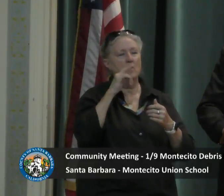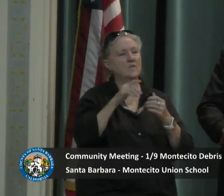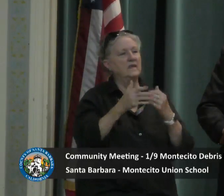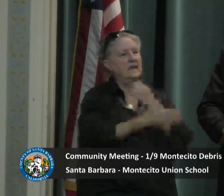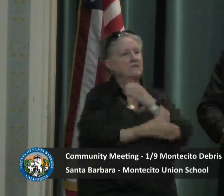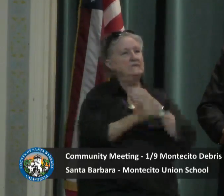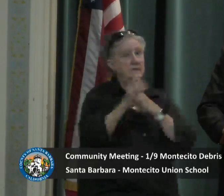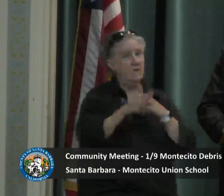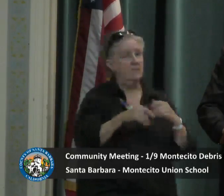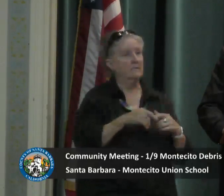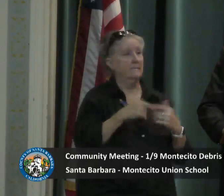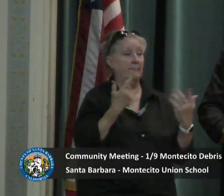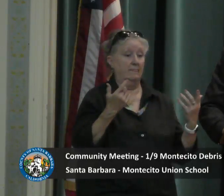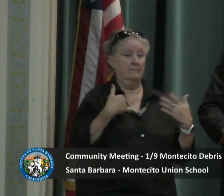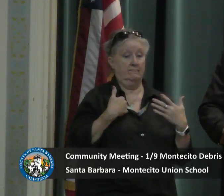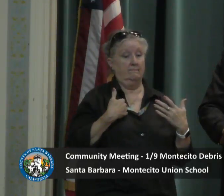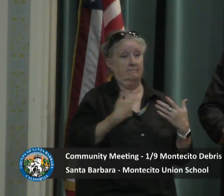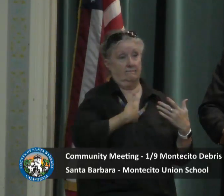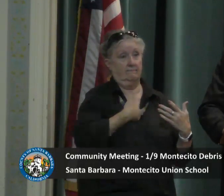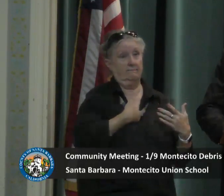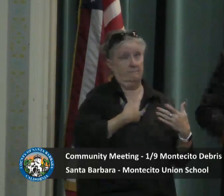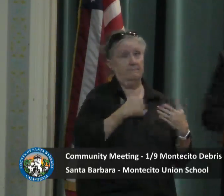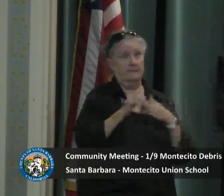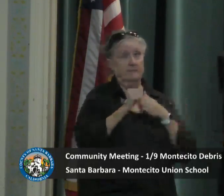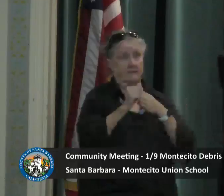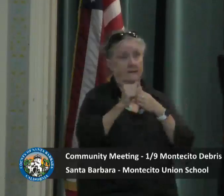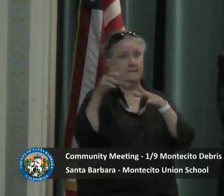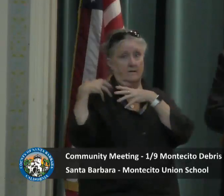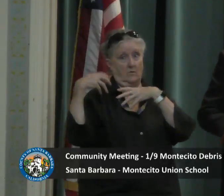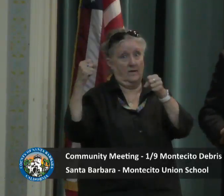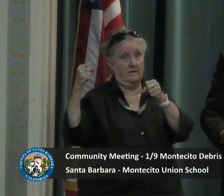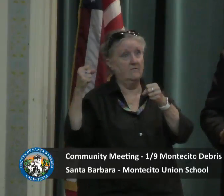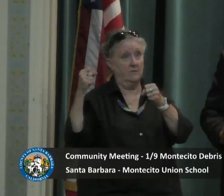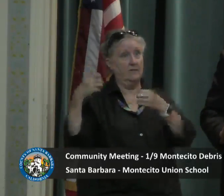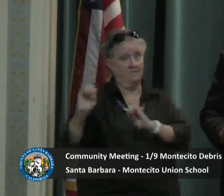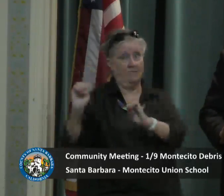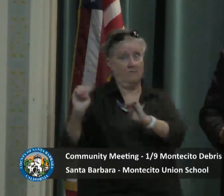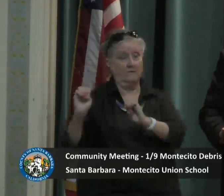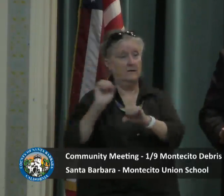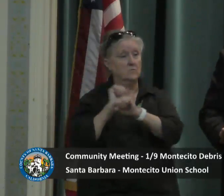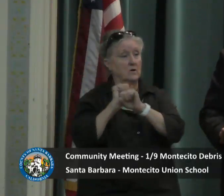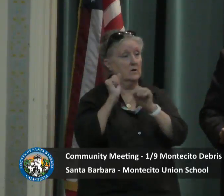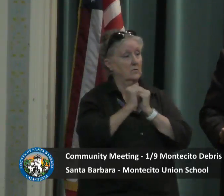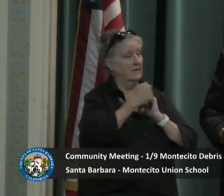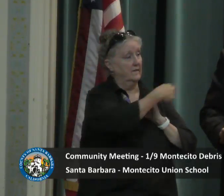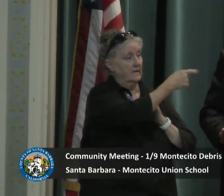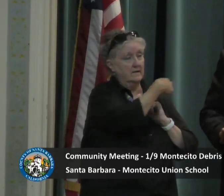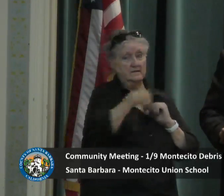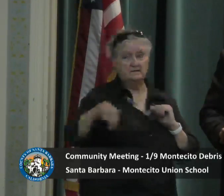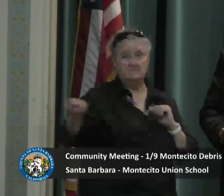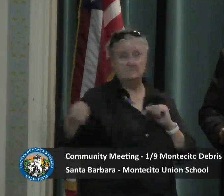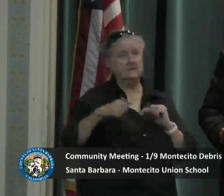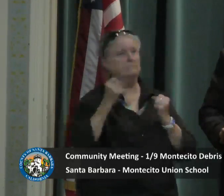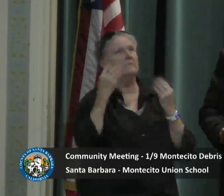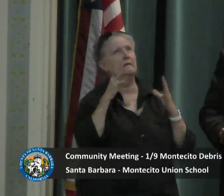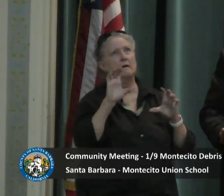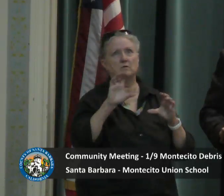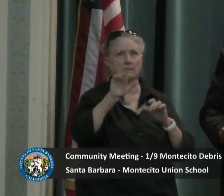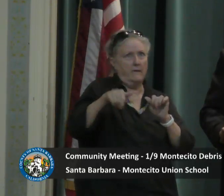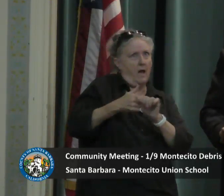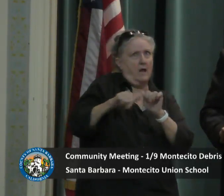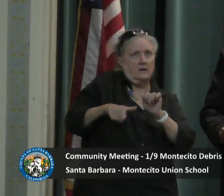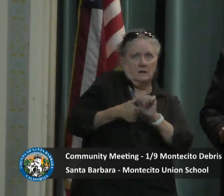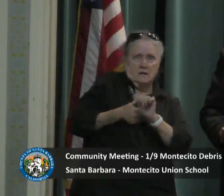I am leading recovery efforts, working with folks, hundreds behind the scenes, get